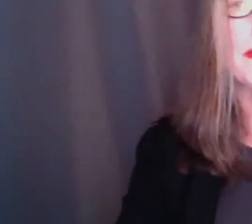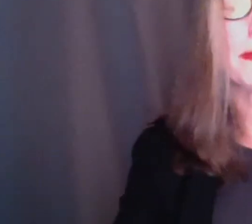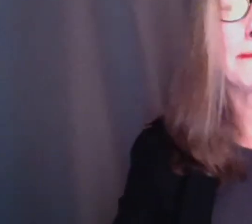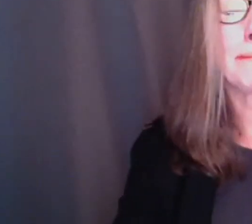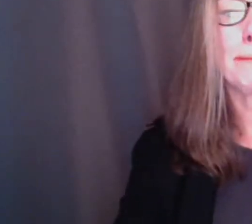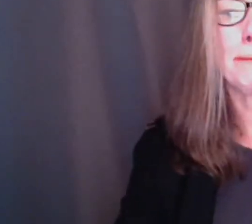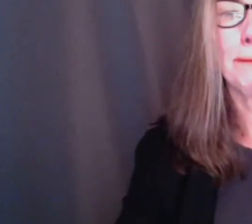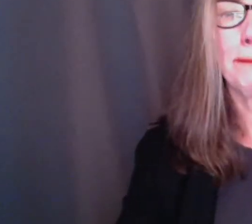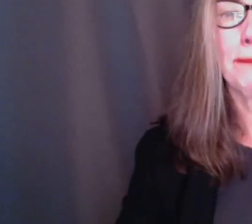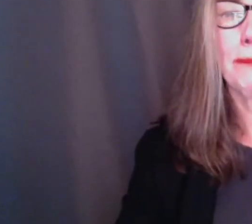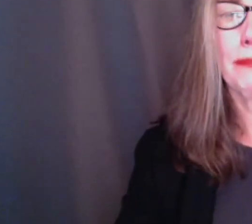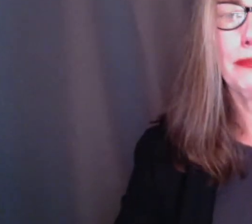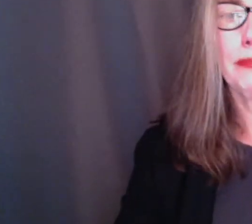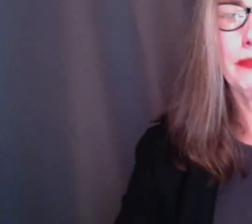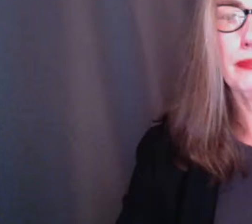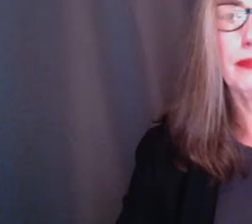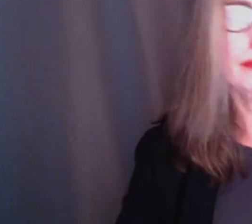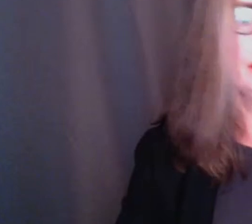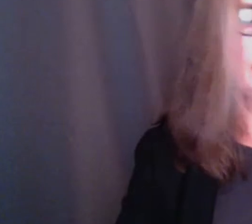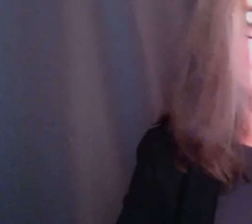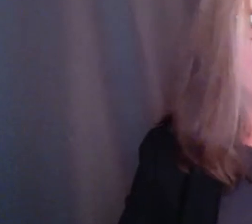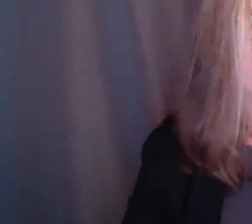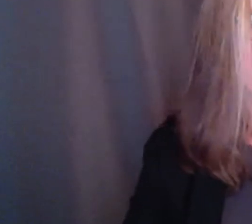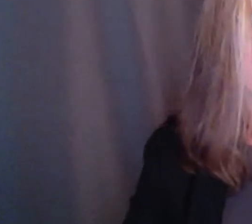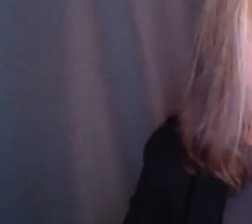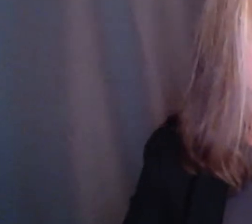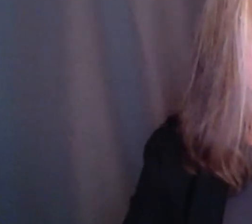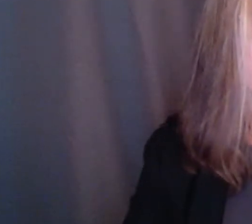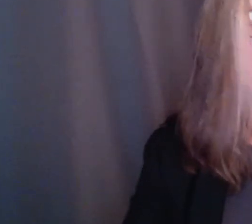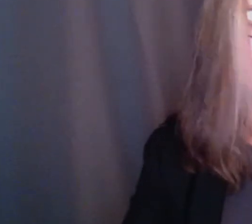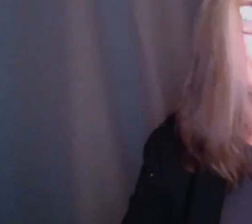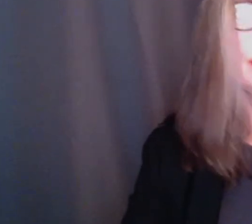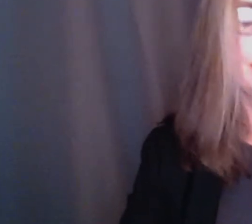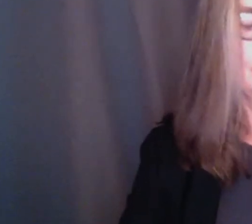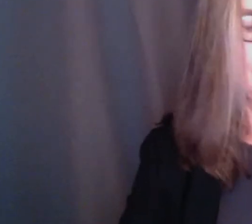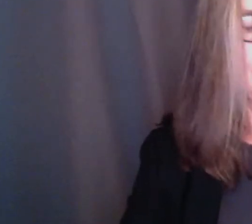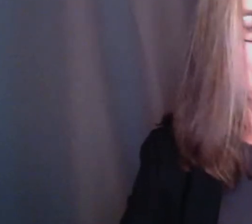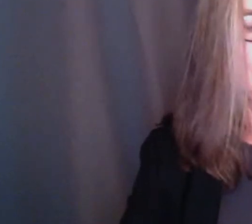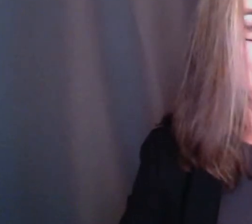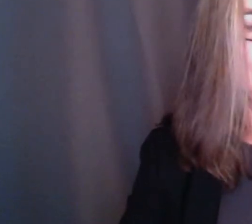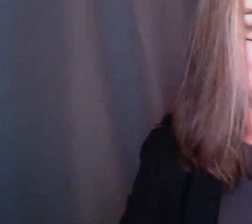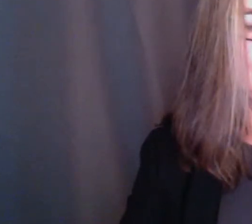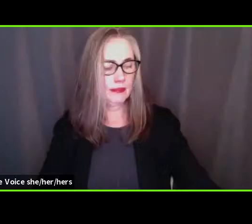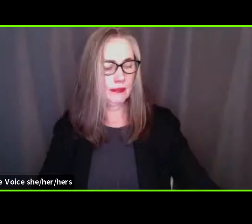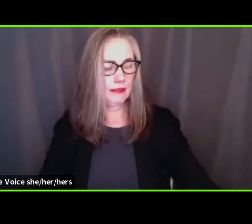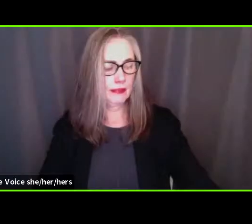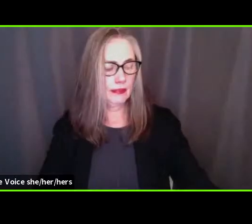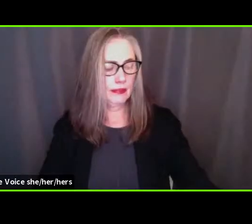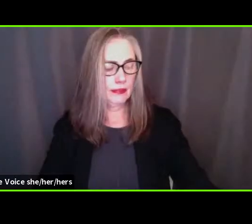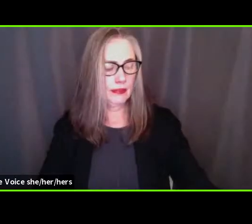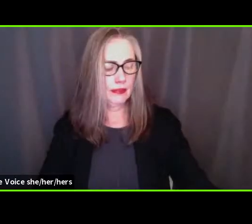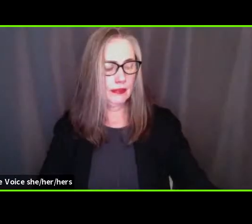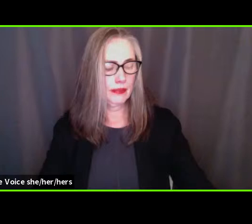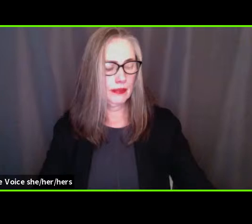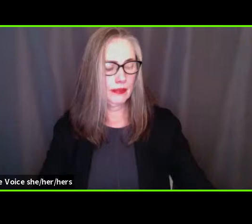I believe you have, before we go to our final report, Shannon Inglesby, do you have a question?